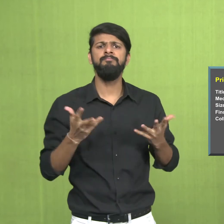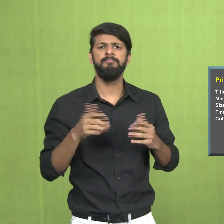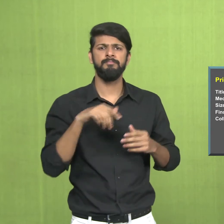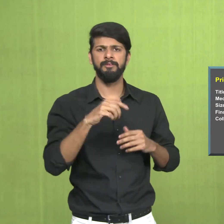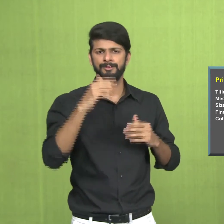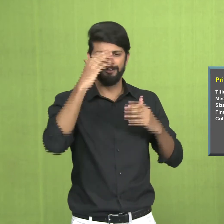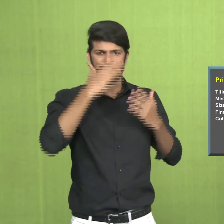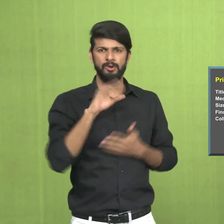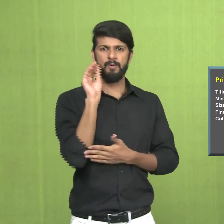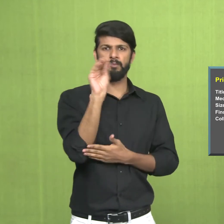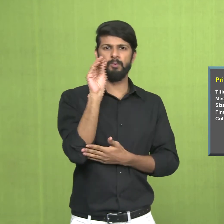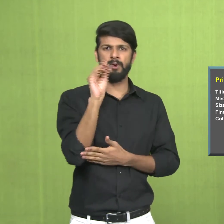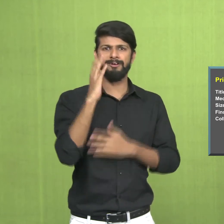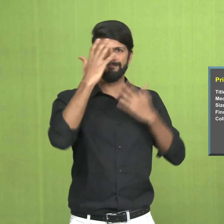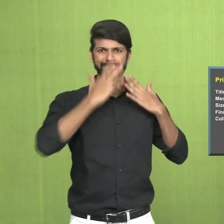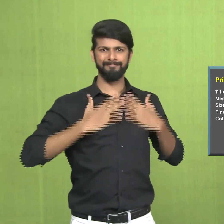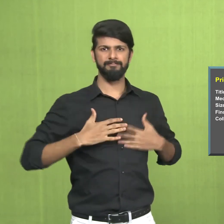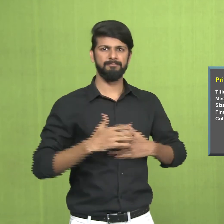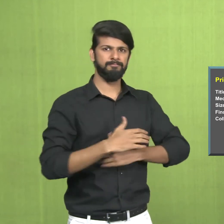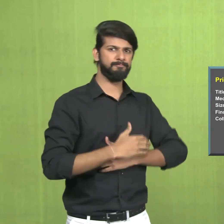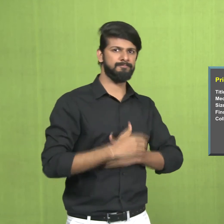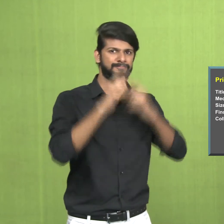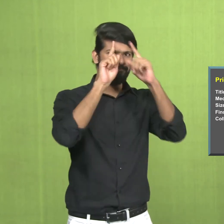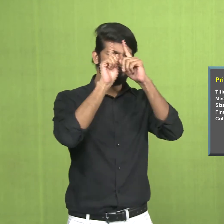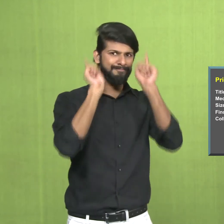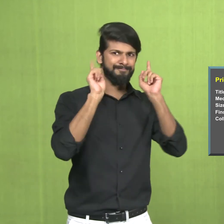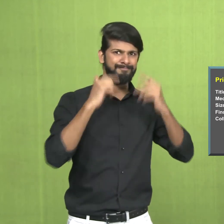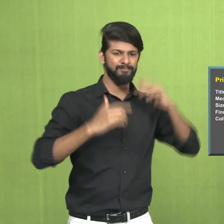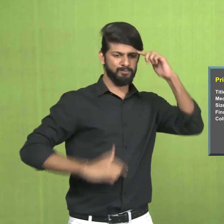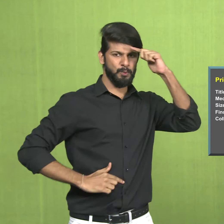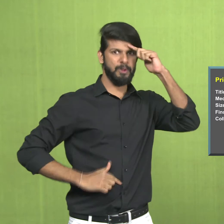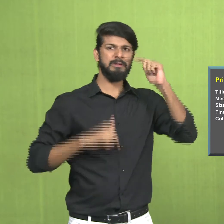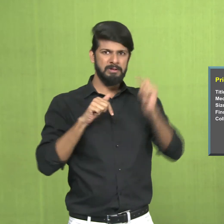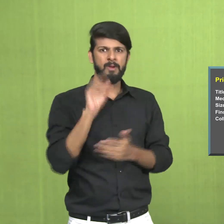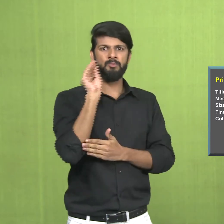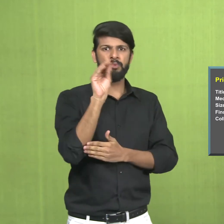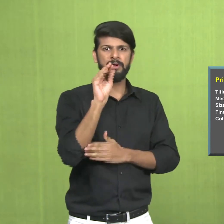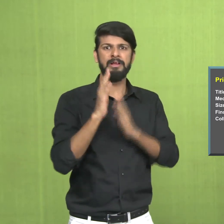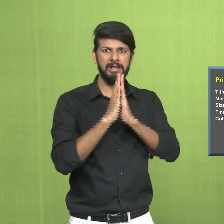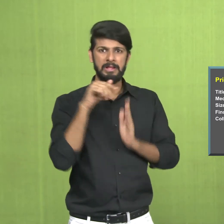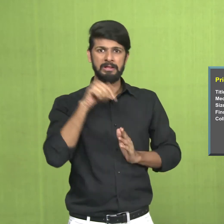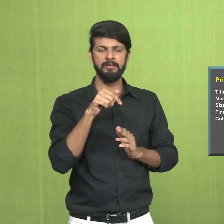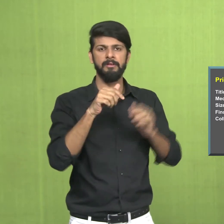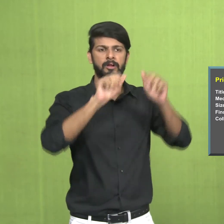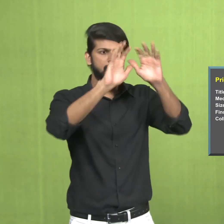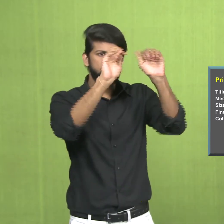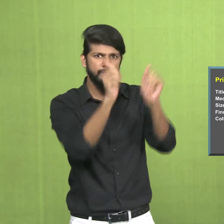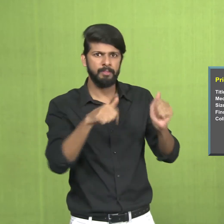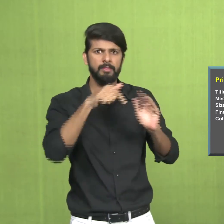Now let us learn about the priest bust in the sculptures found in the Indus Valley.